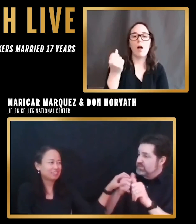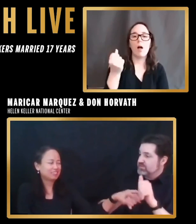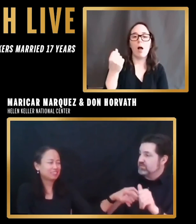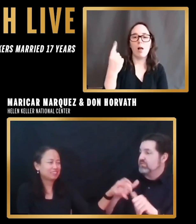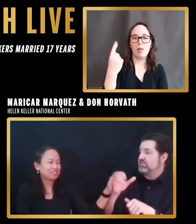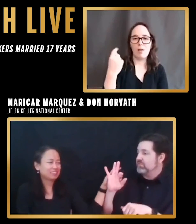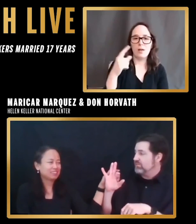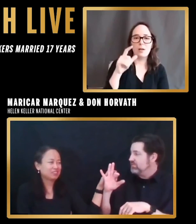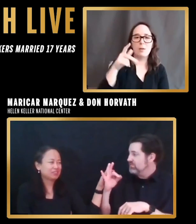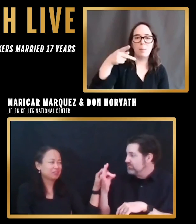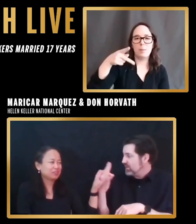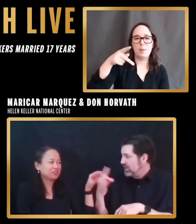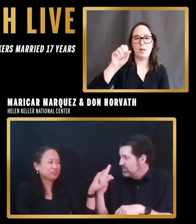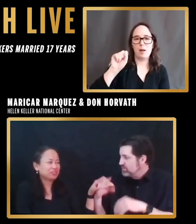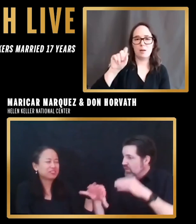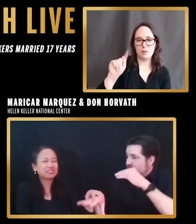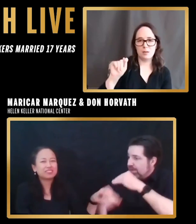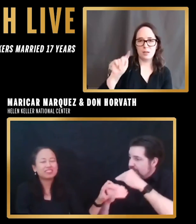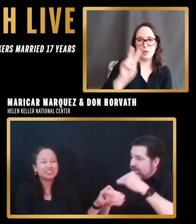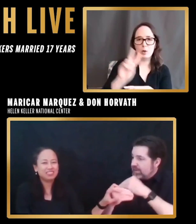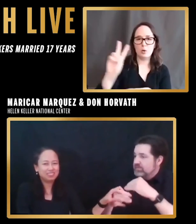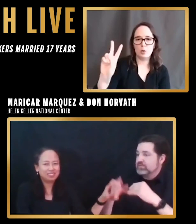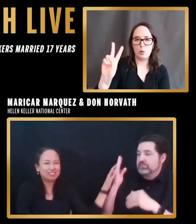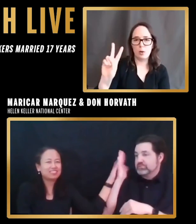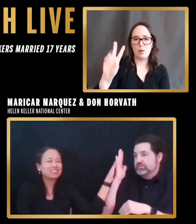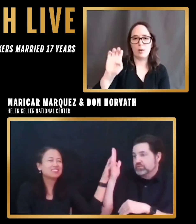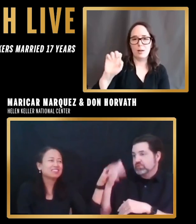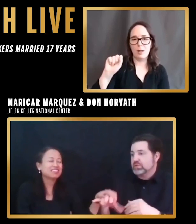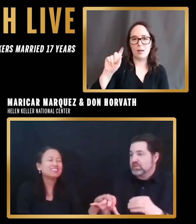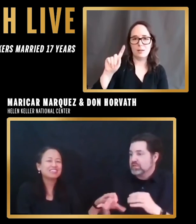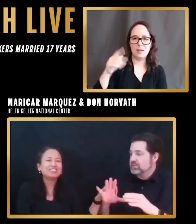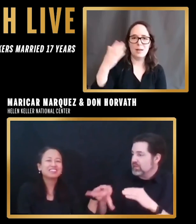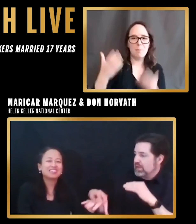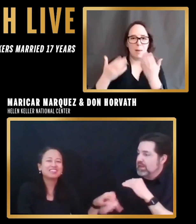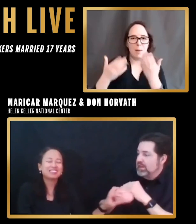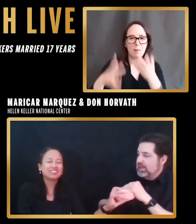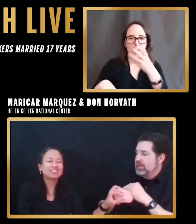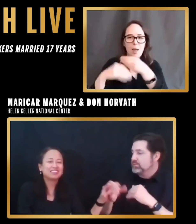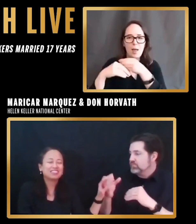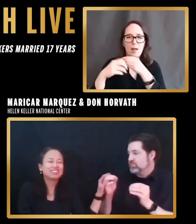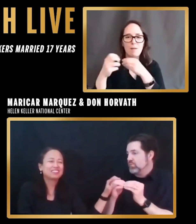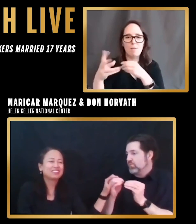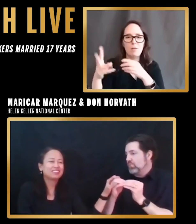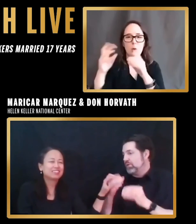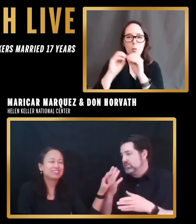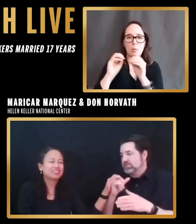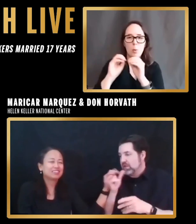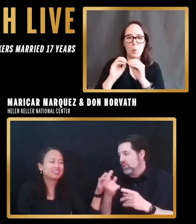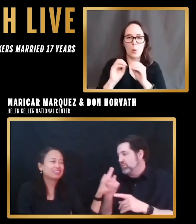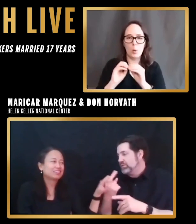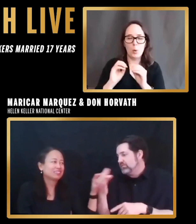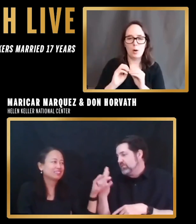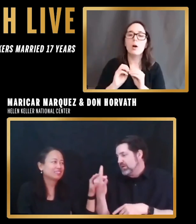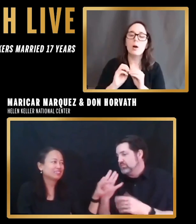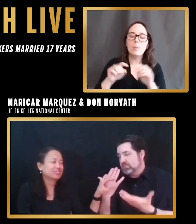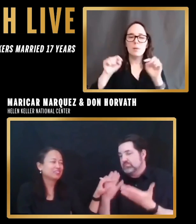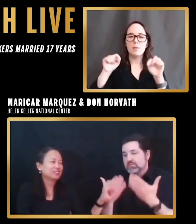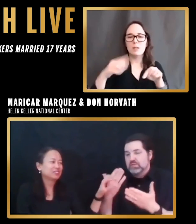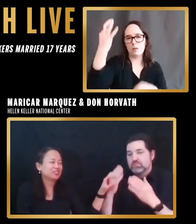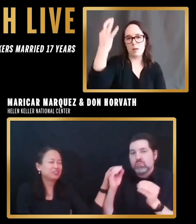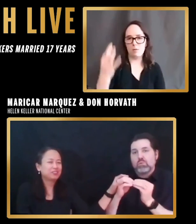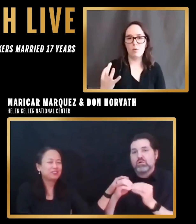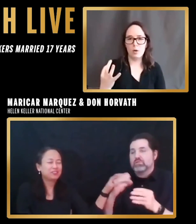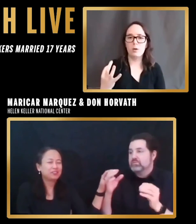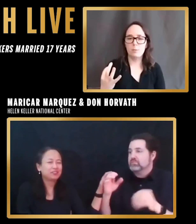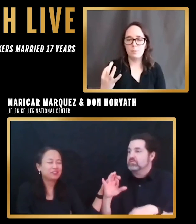some other episodes in there in the future as well, in addition to those Friday episodes. So keep an eye out for future